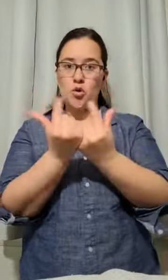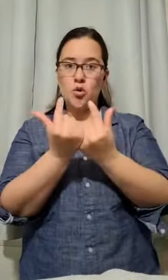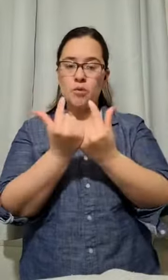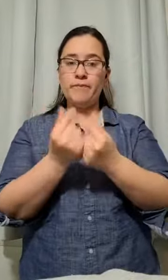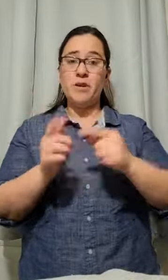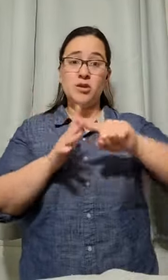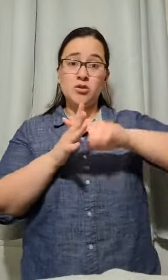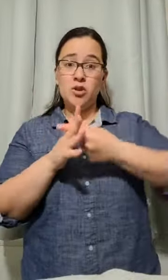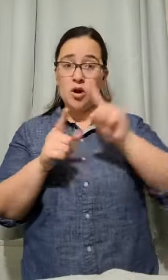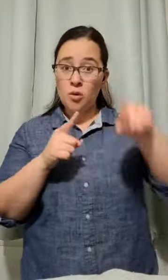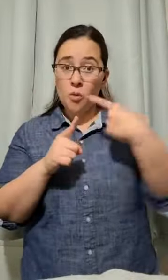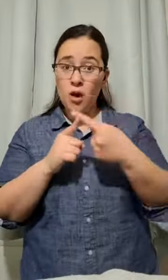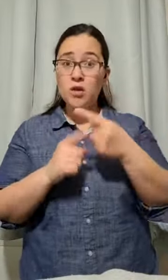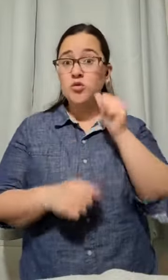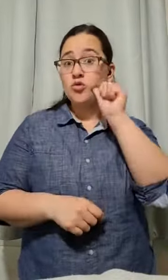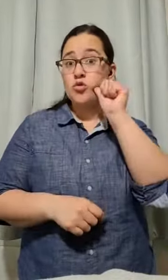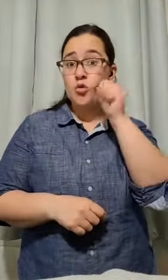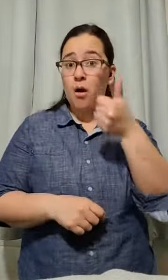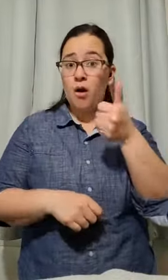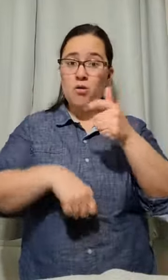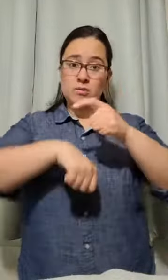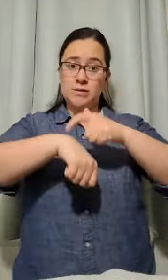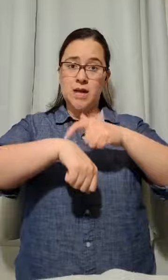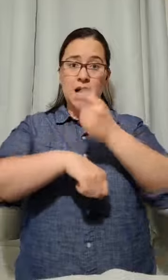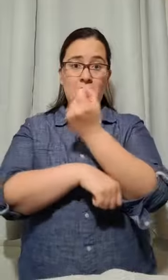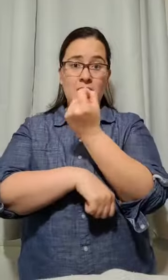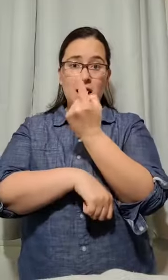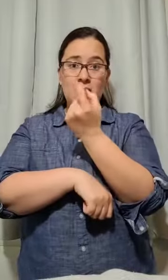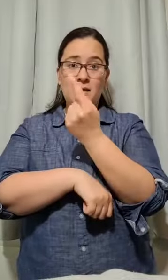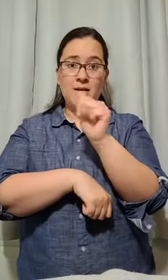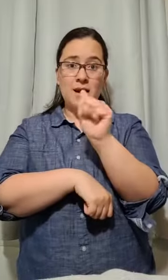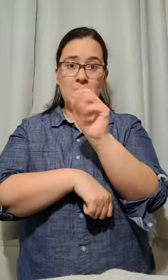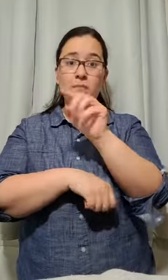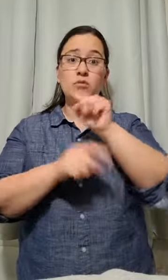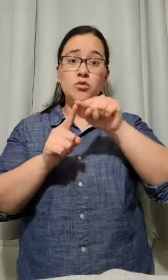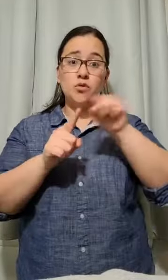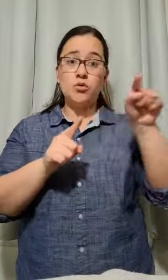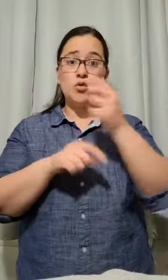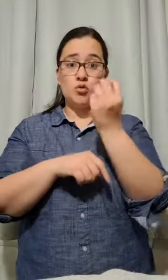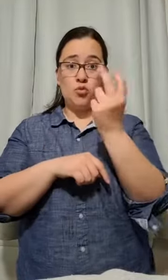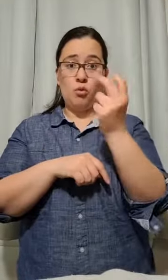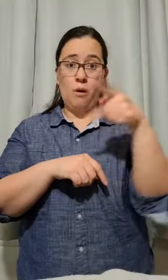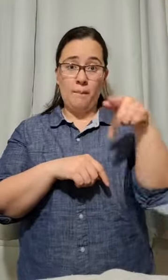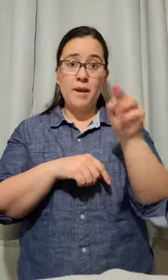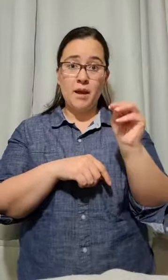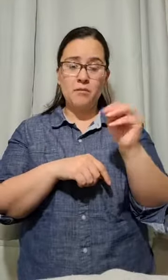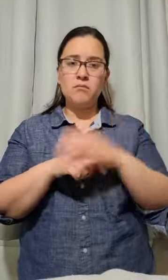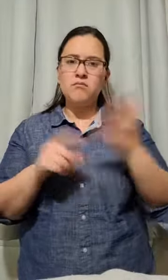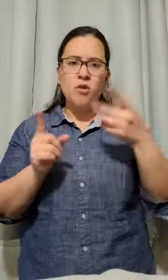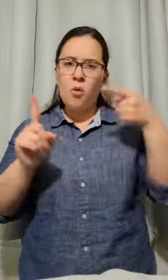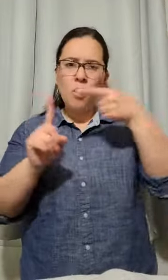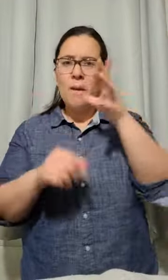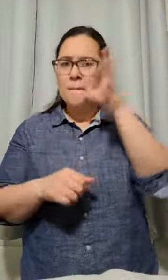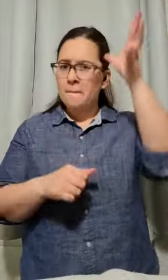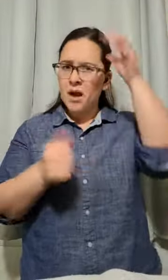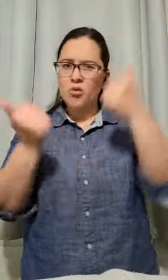I know that there had been a shooting or a hold up at a film station at Southwark. Because the